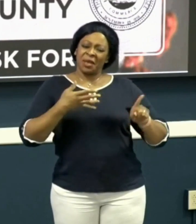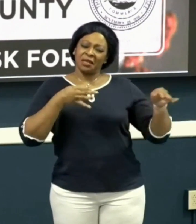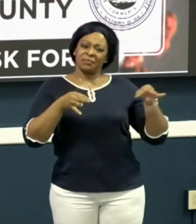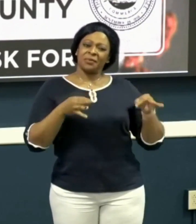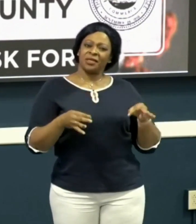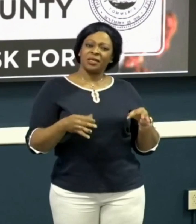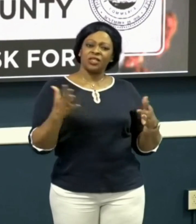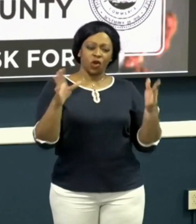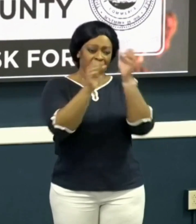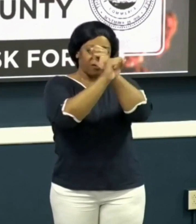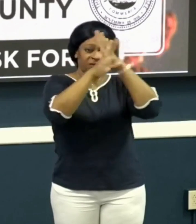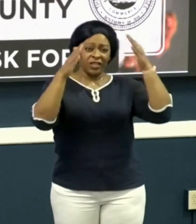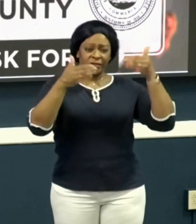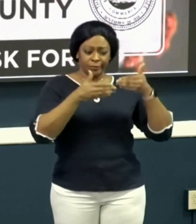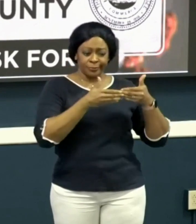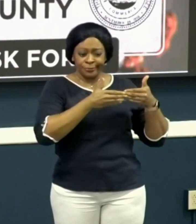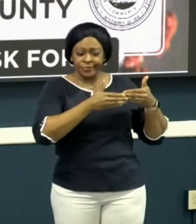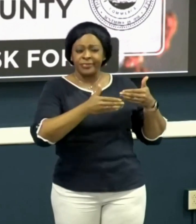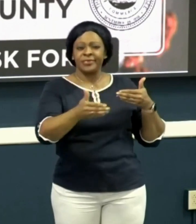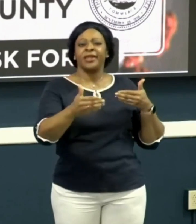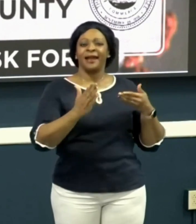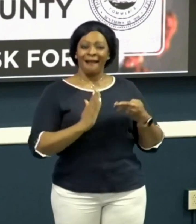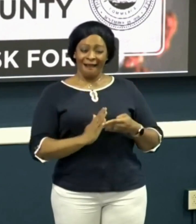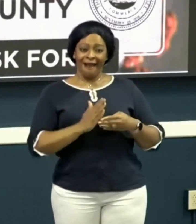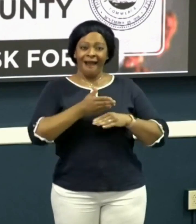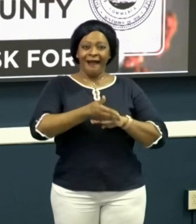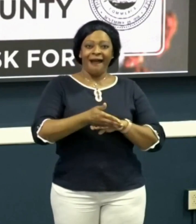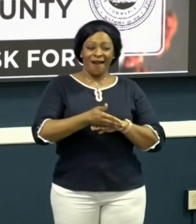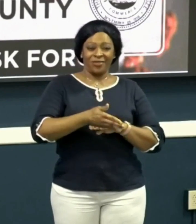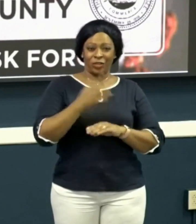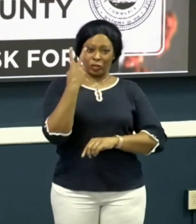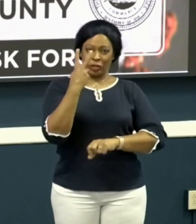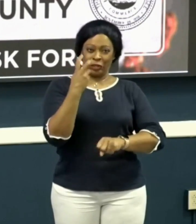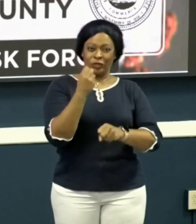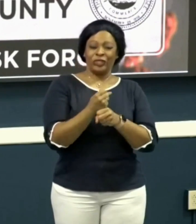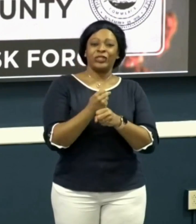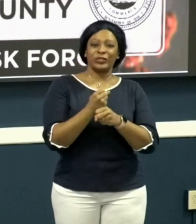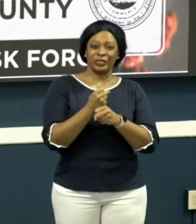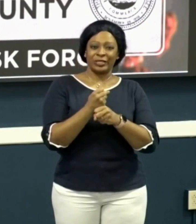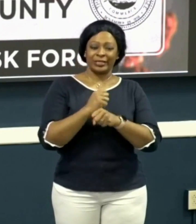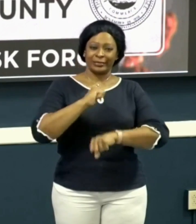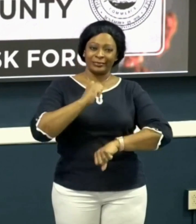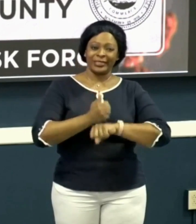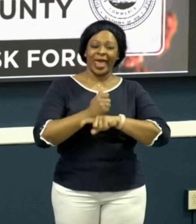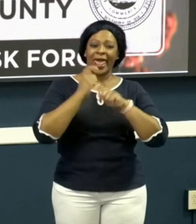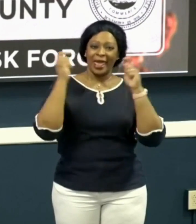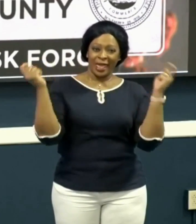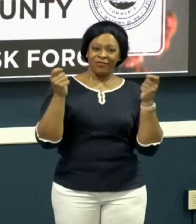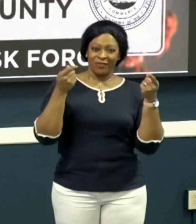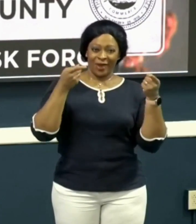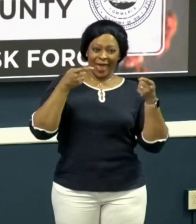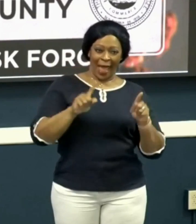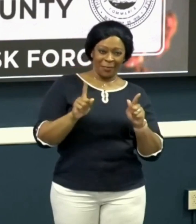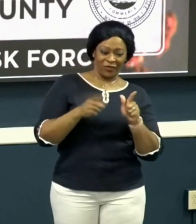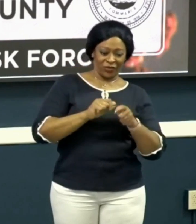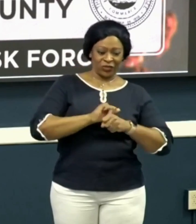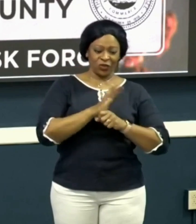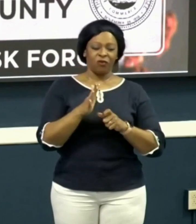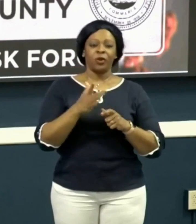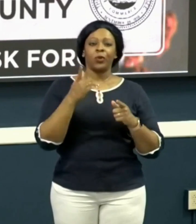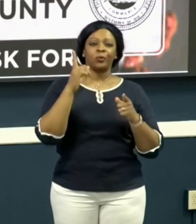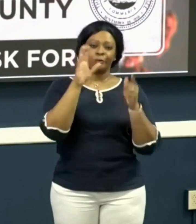know, the vision here moving toward, you know, marking this 2-year anniversary and where you guys go from here? Thank